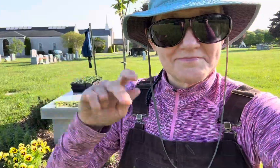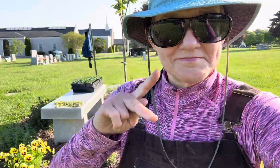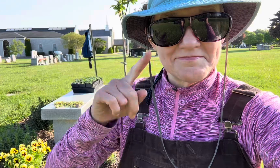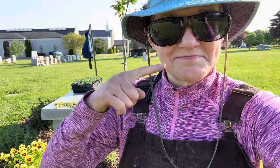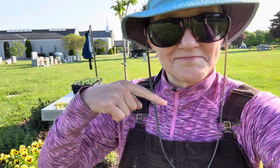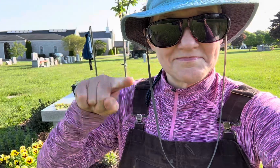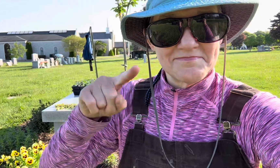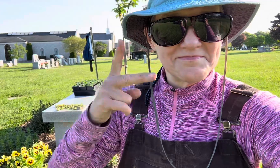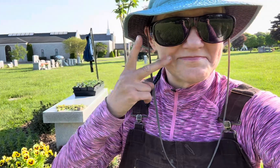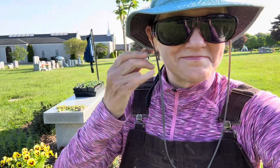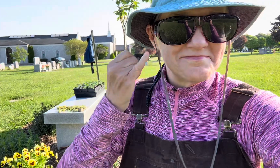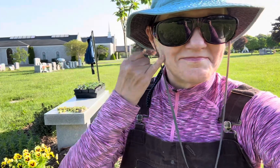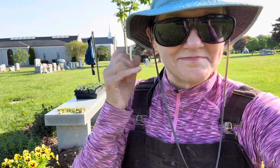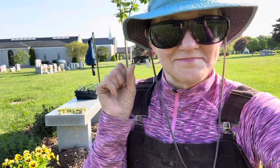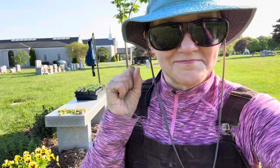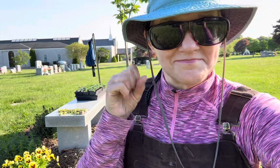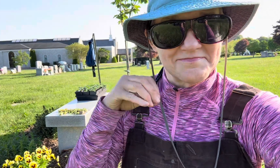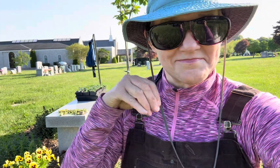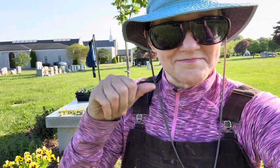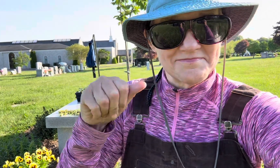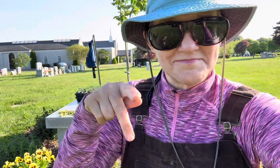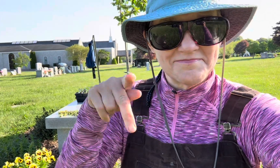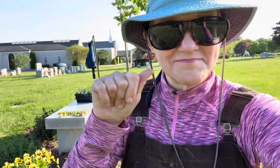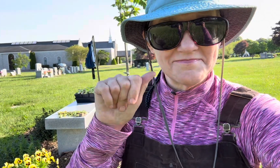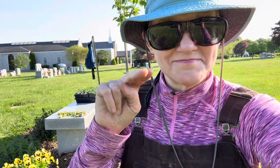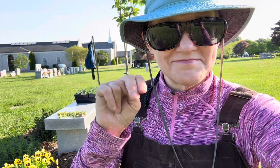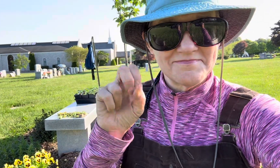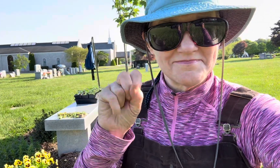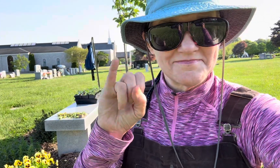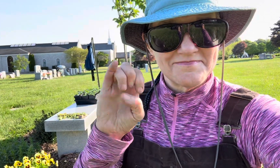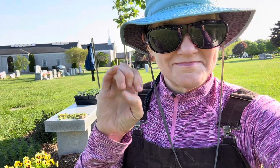Come back and check on our pansies. See if they grow.